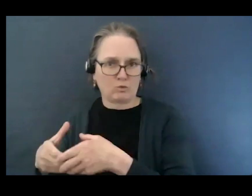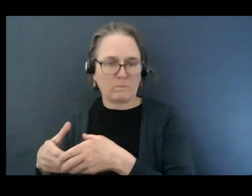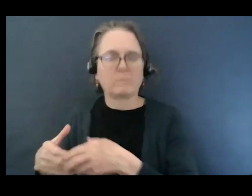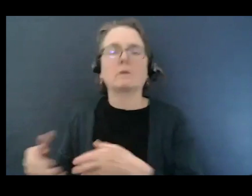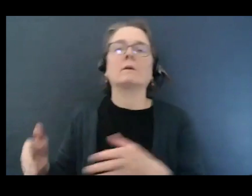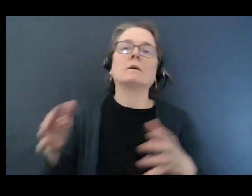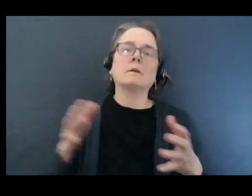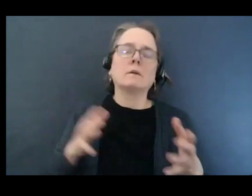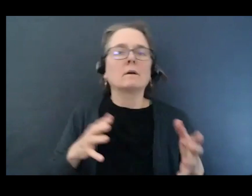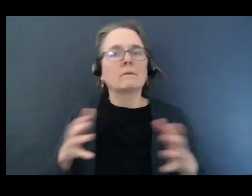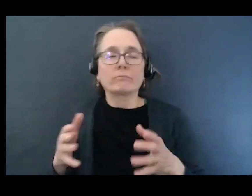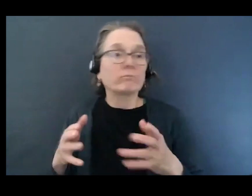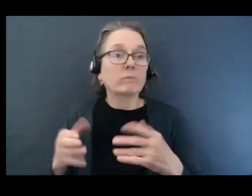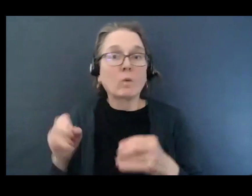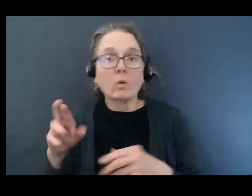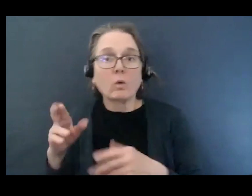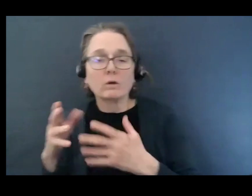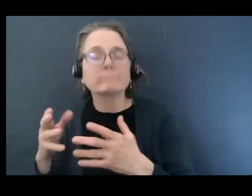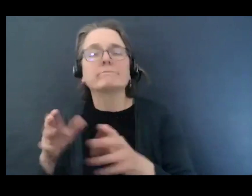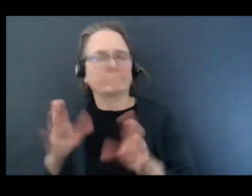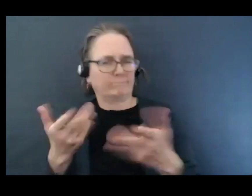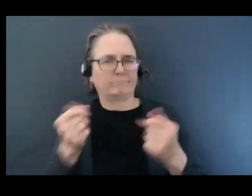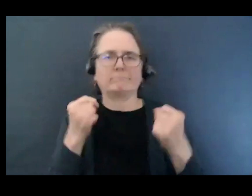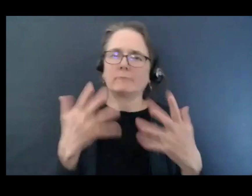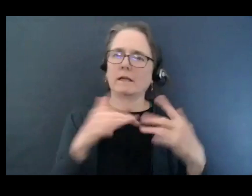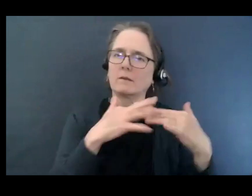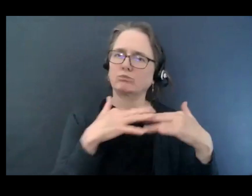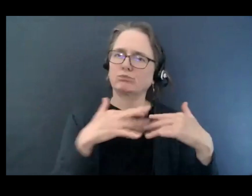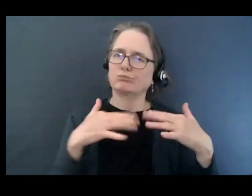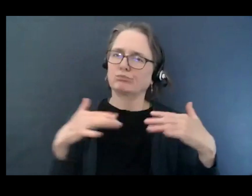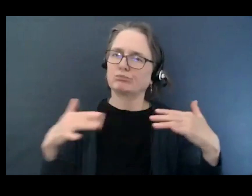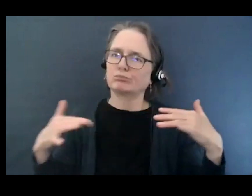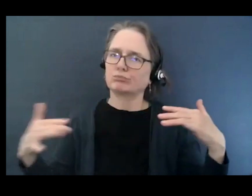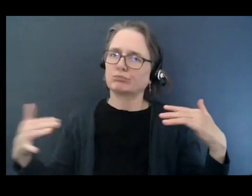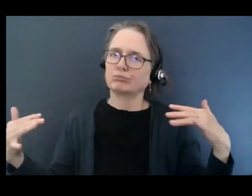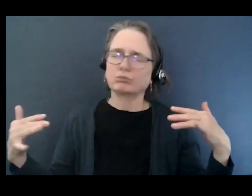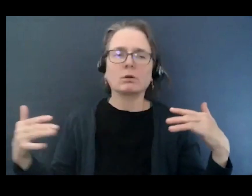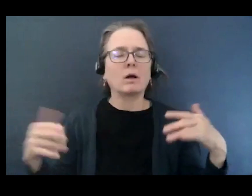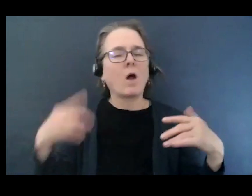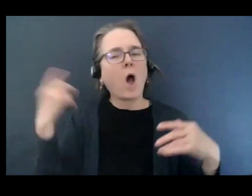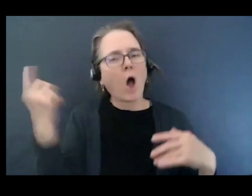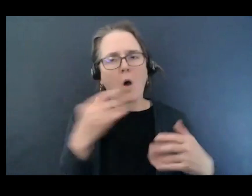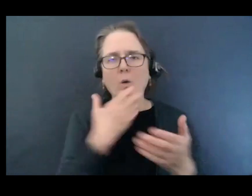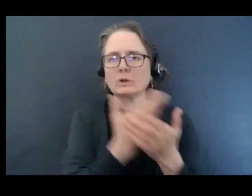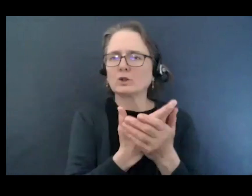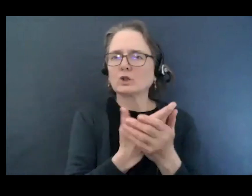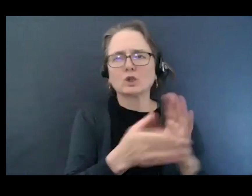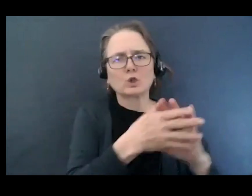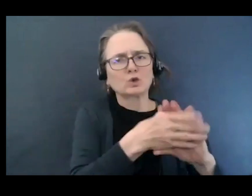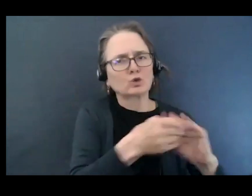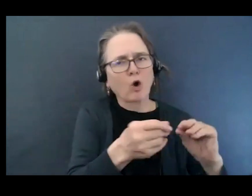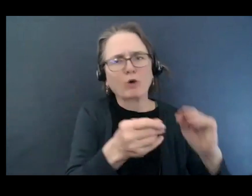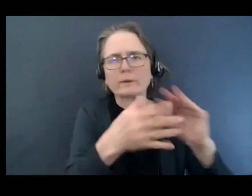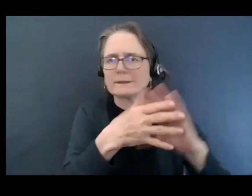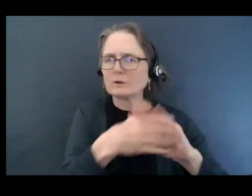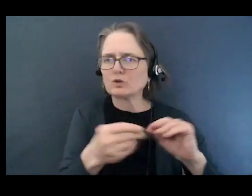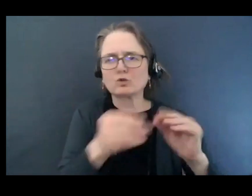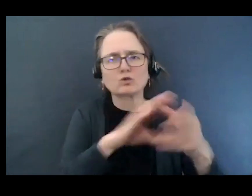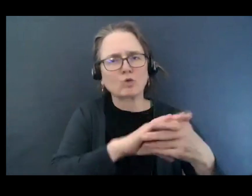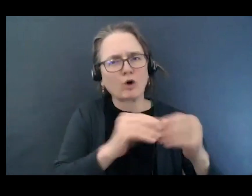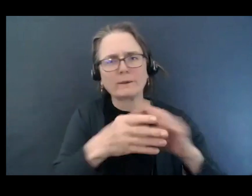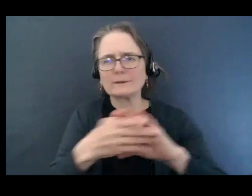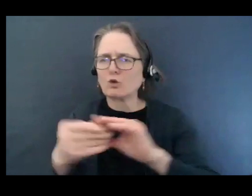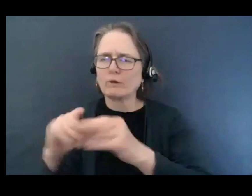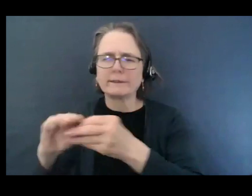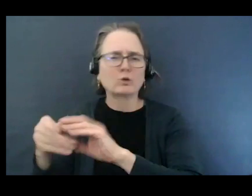thing. When presenting this data, always include gripping anecdotes focused